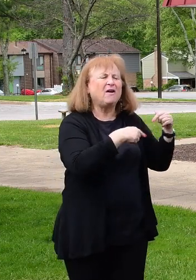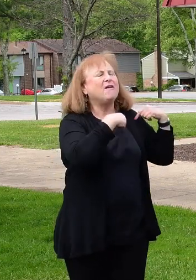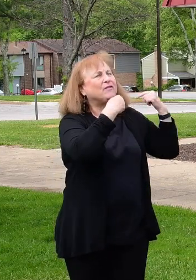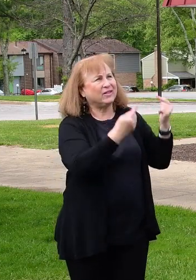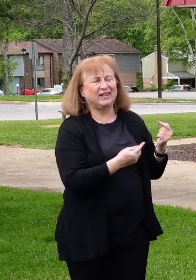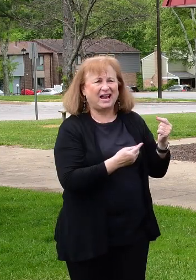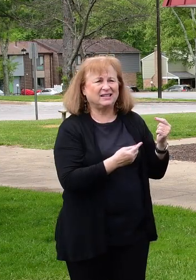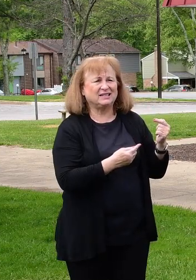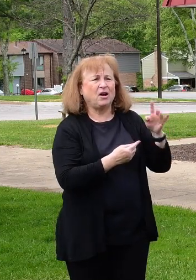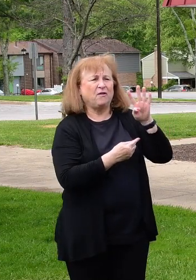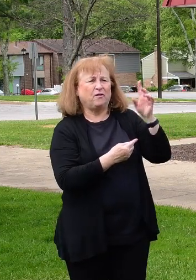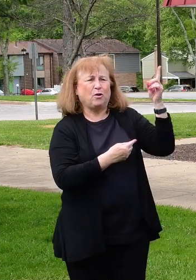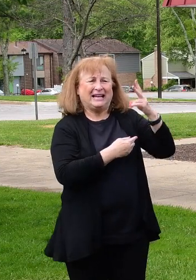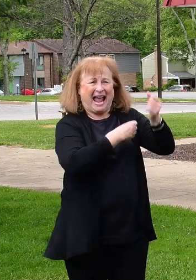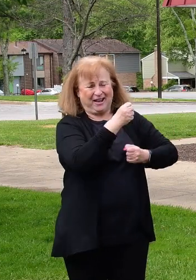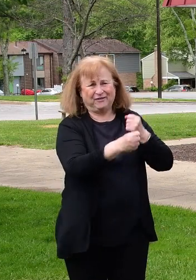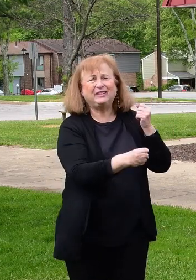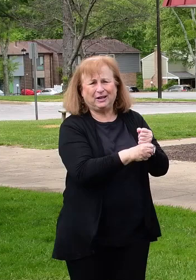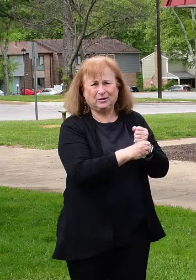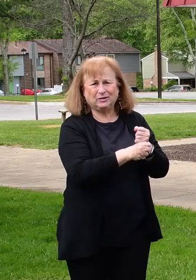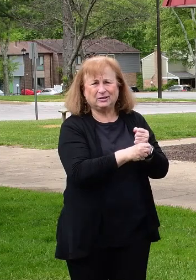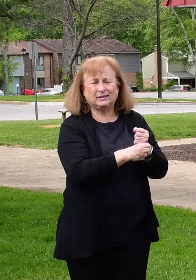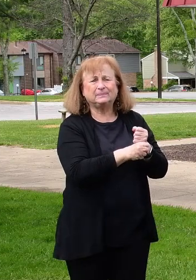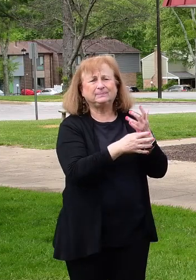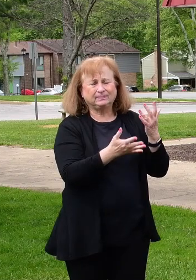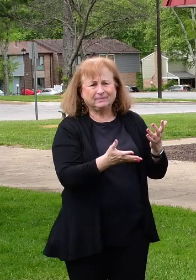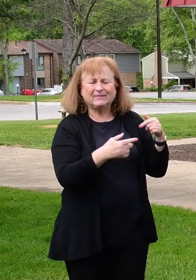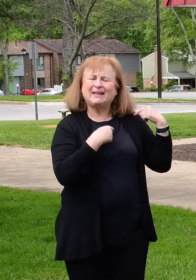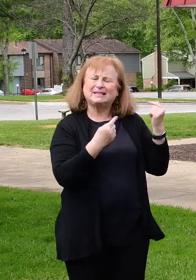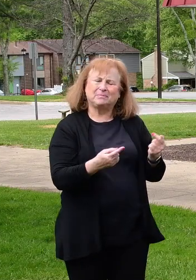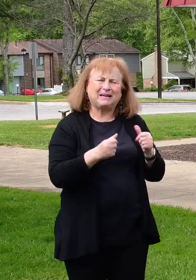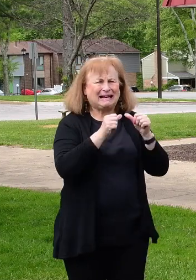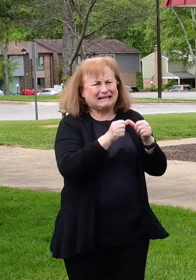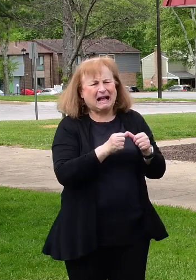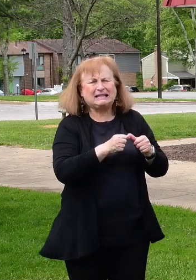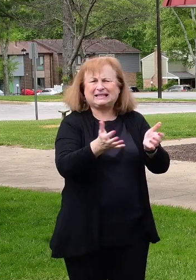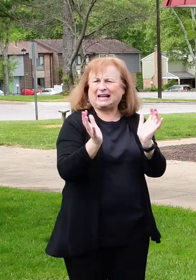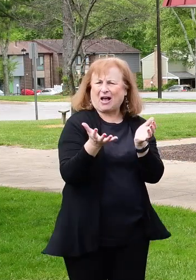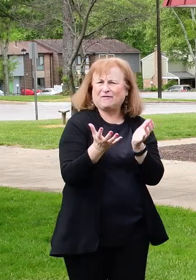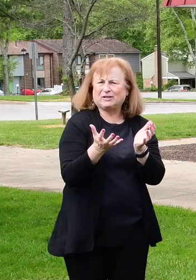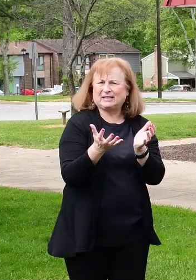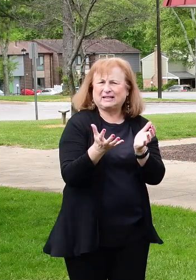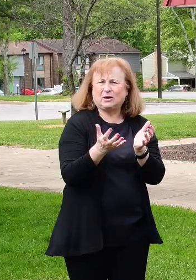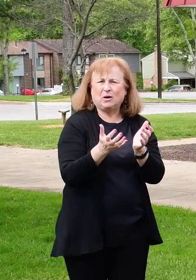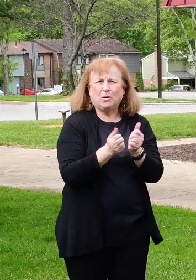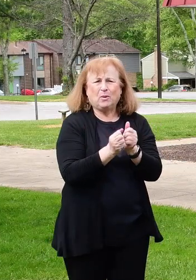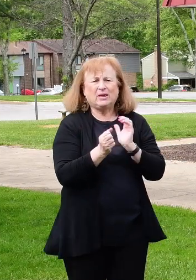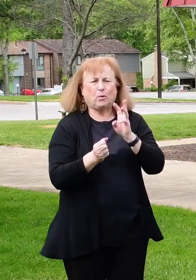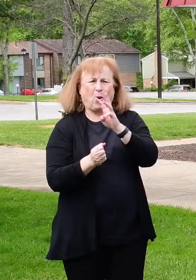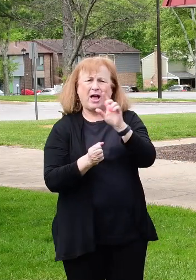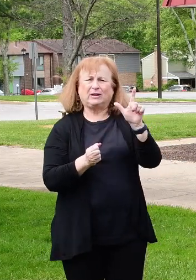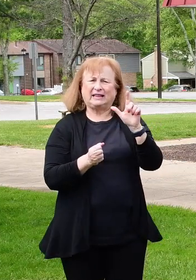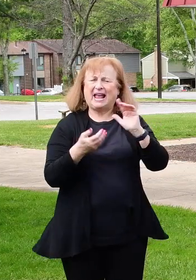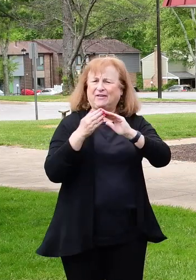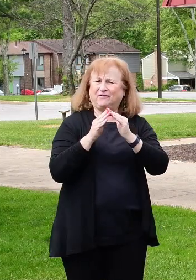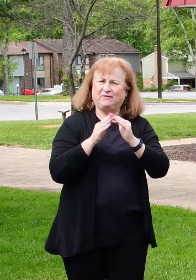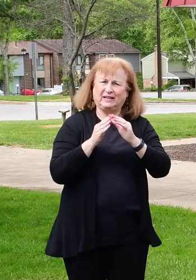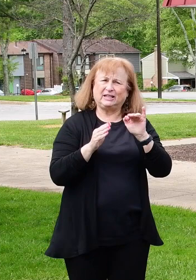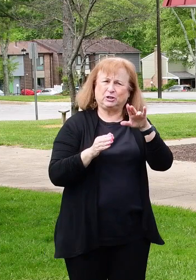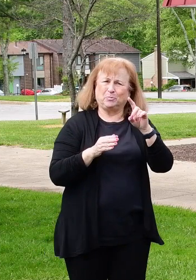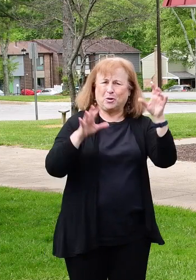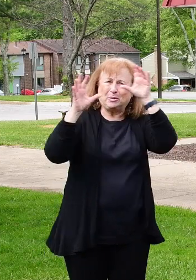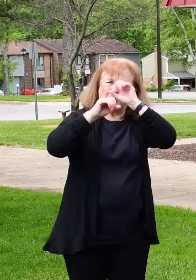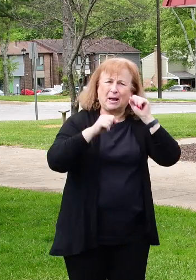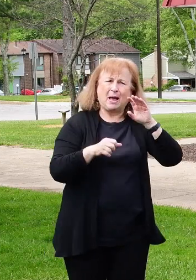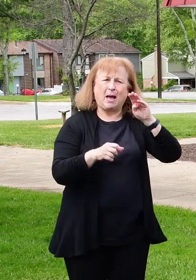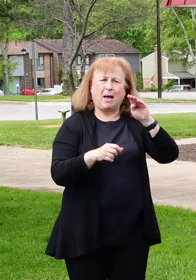the last 4.5 years now. This has been a constant conversation with our Wild Lake Village Board